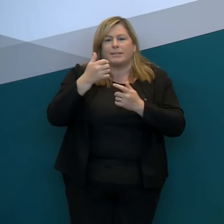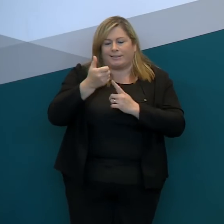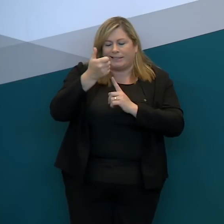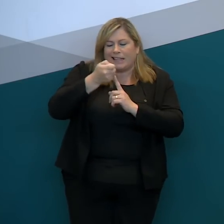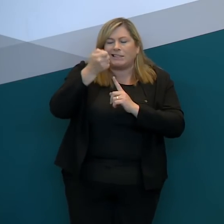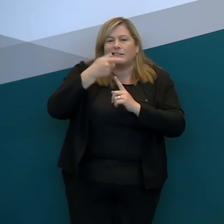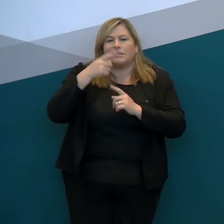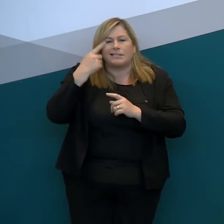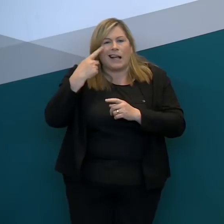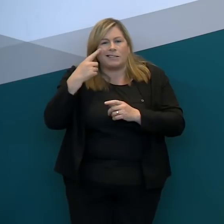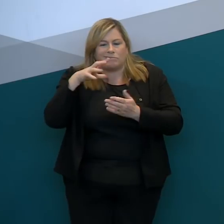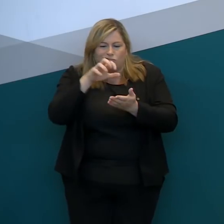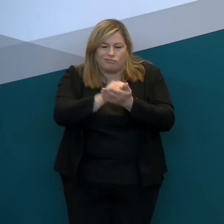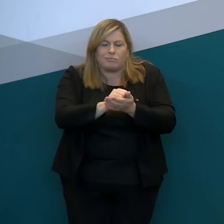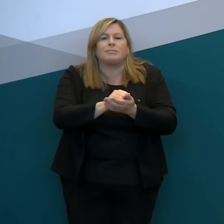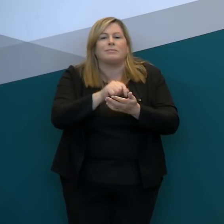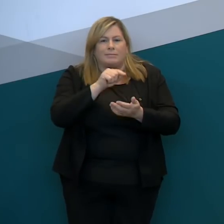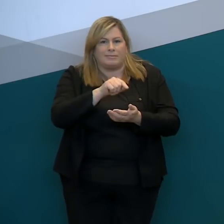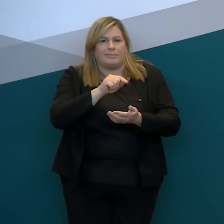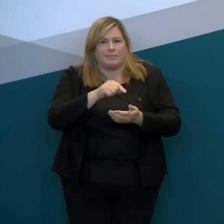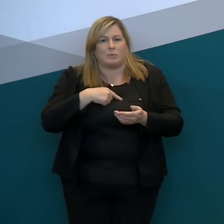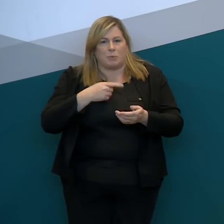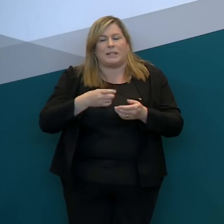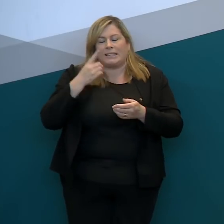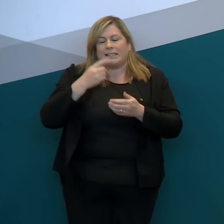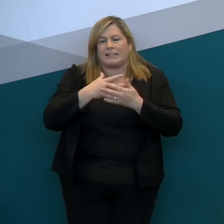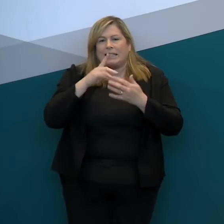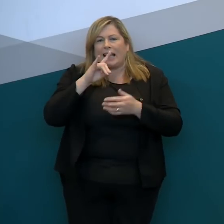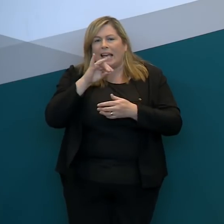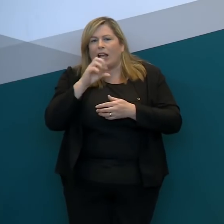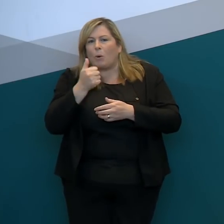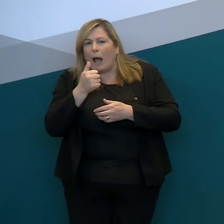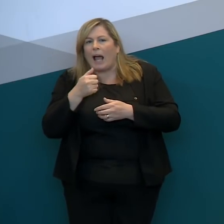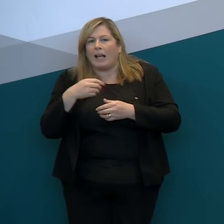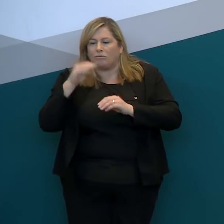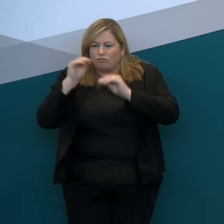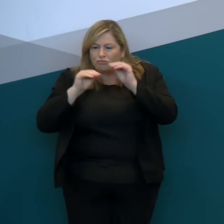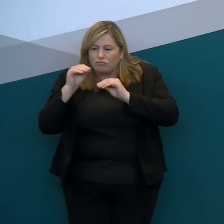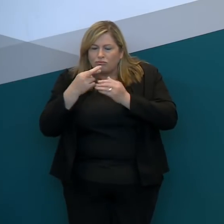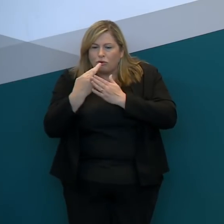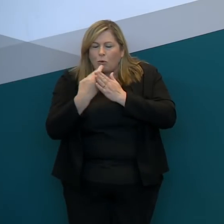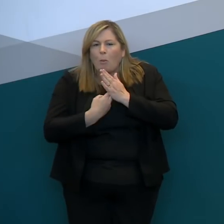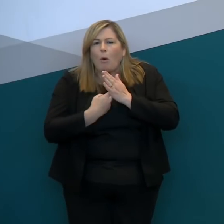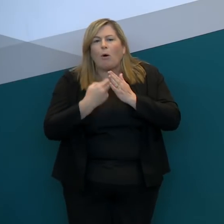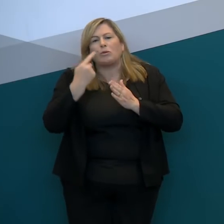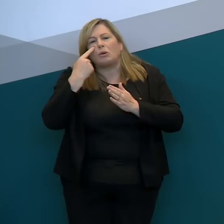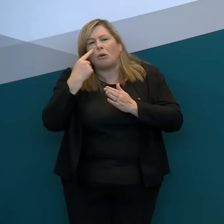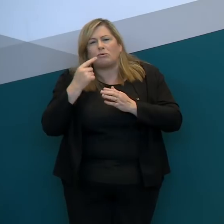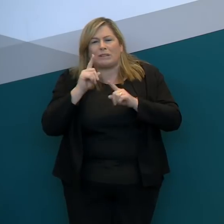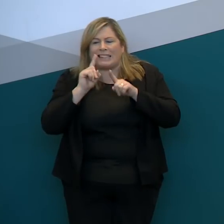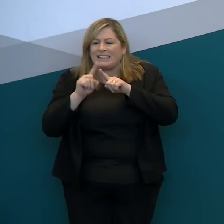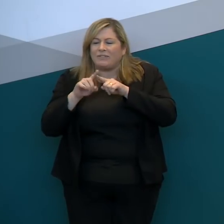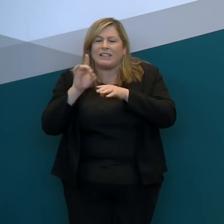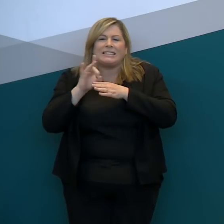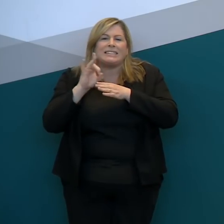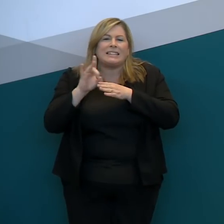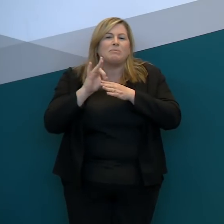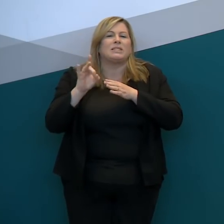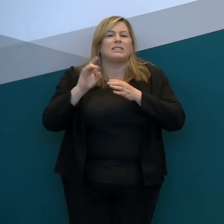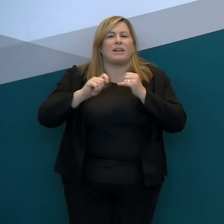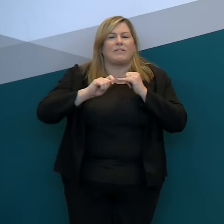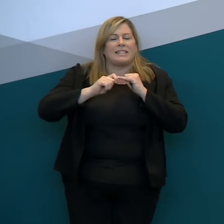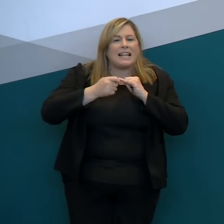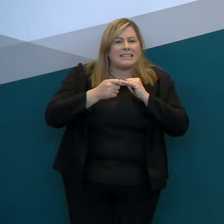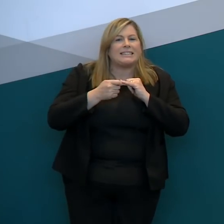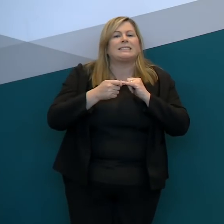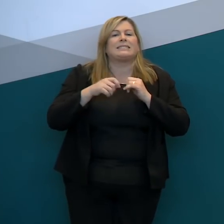through the Health Technology Assessment function in HICWA, where they pulled a report together looking at all of the various types of tests and